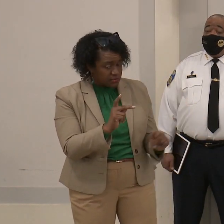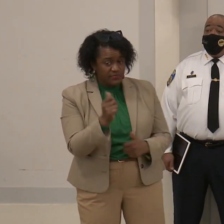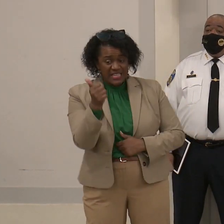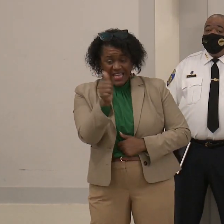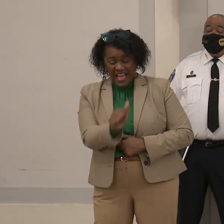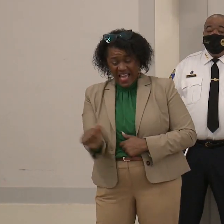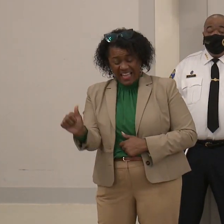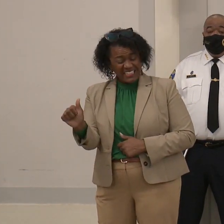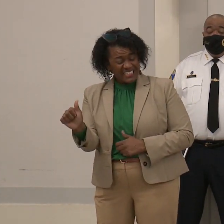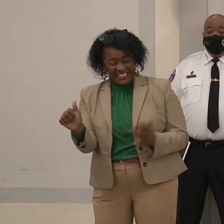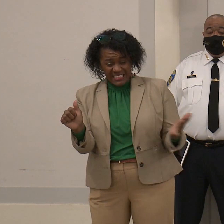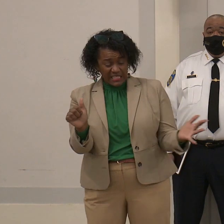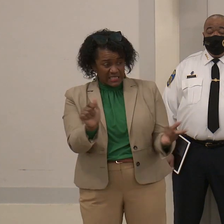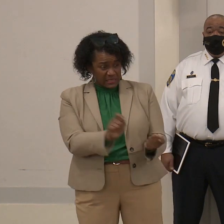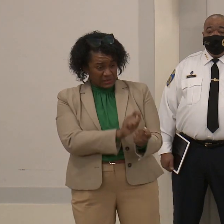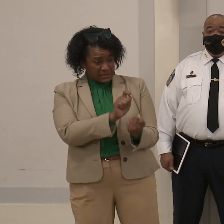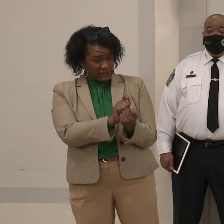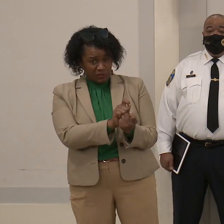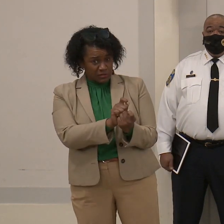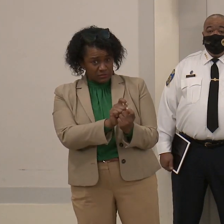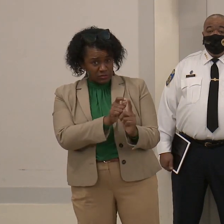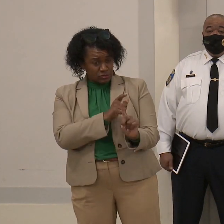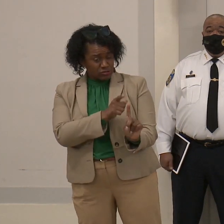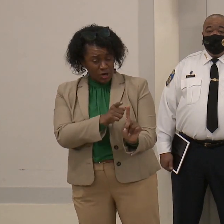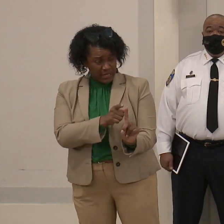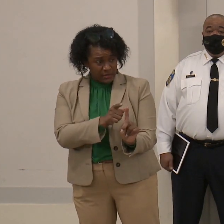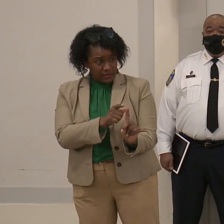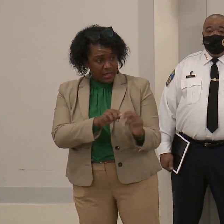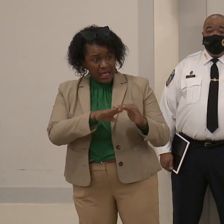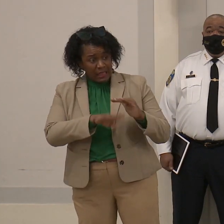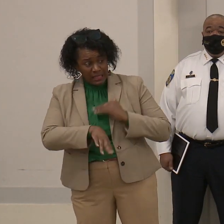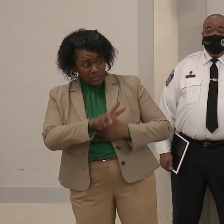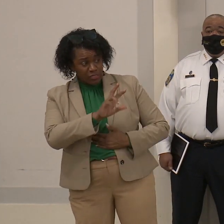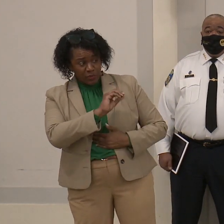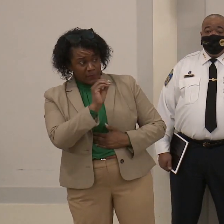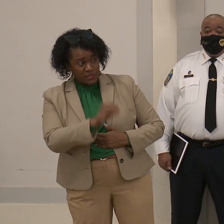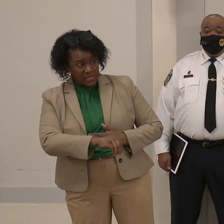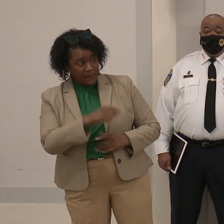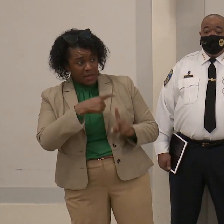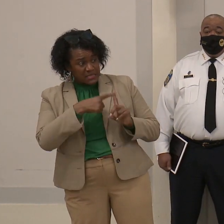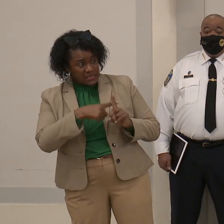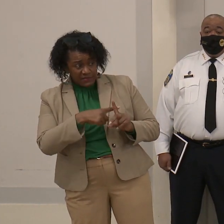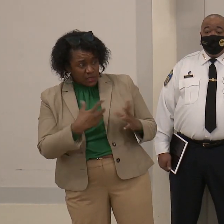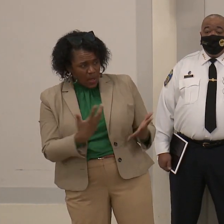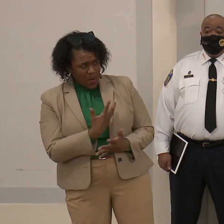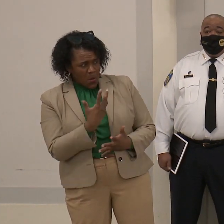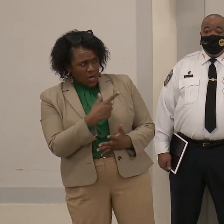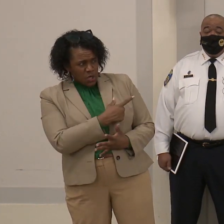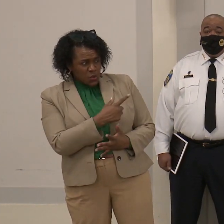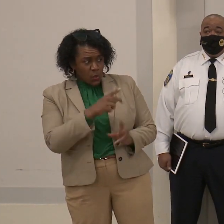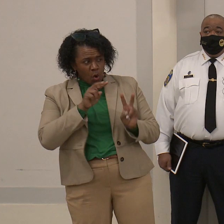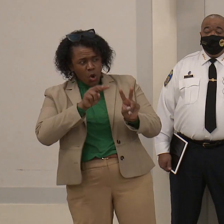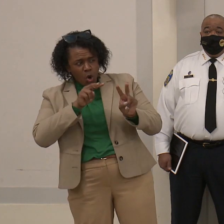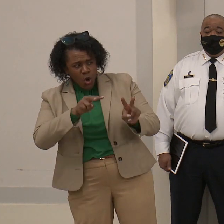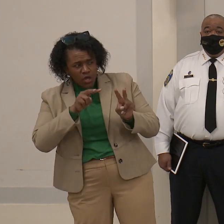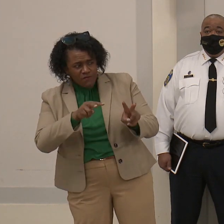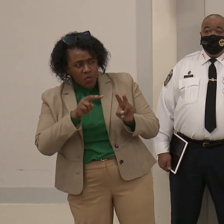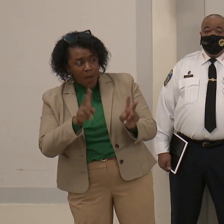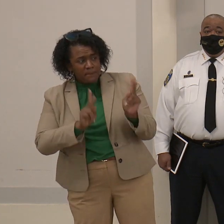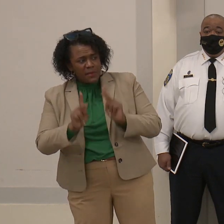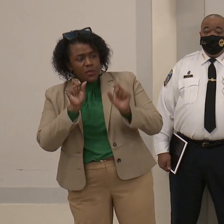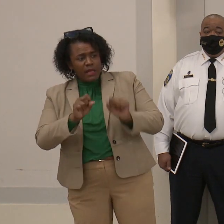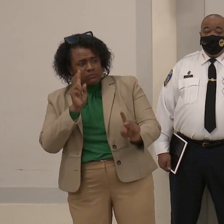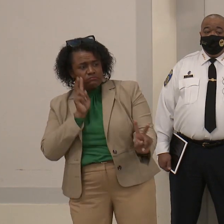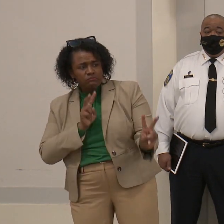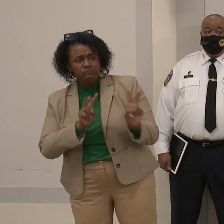any particular targets, less than 3% positivity, anything at all that people can look